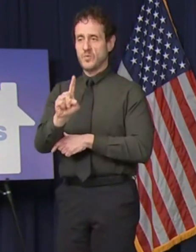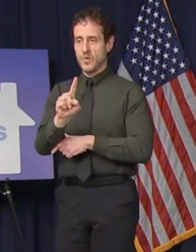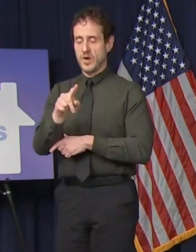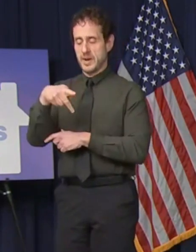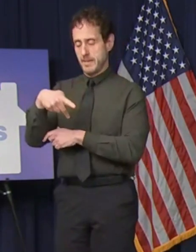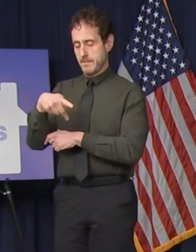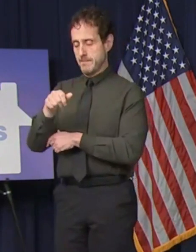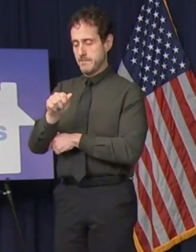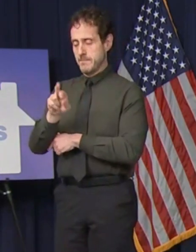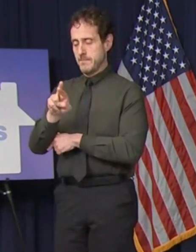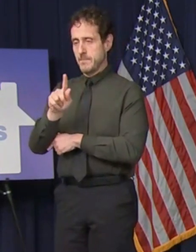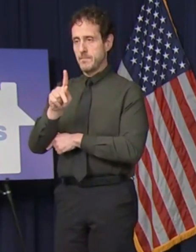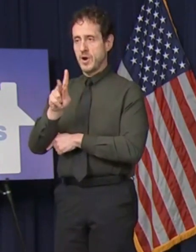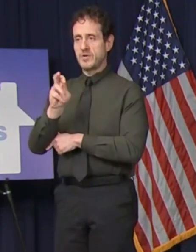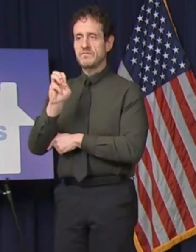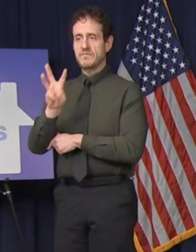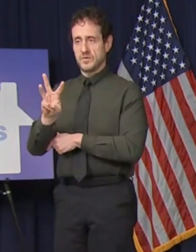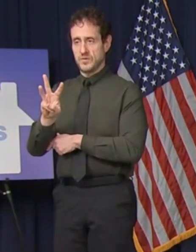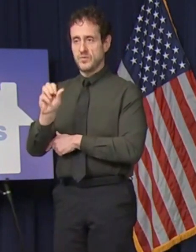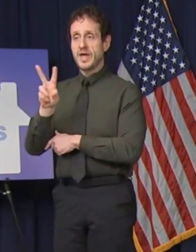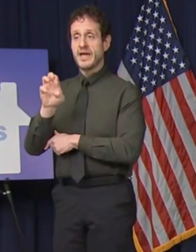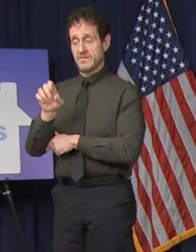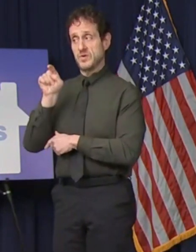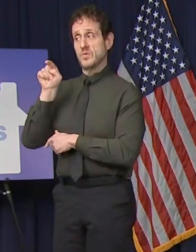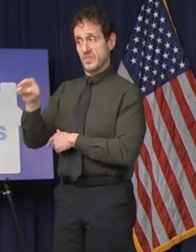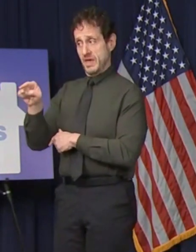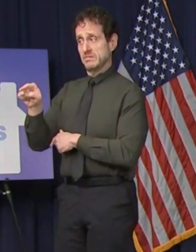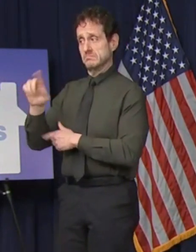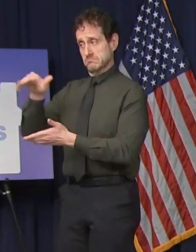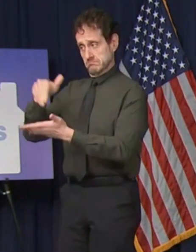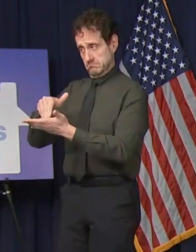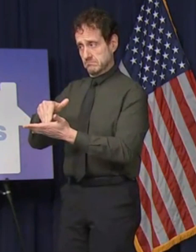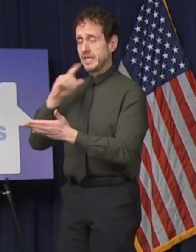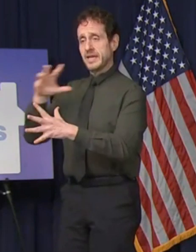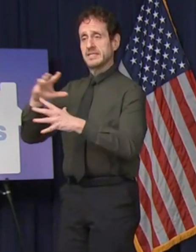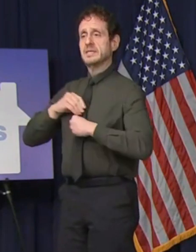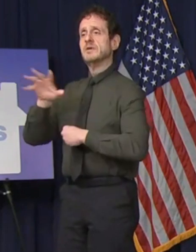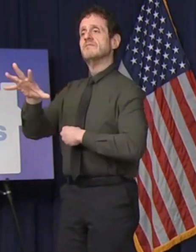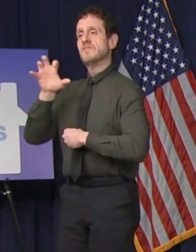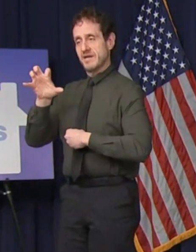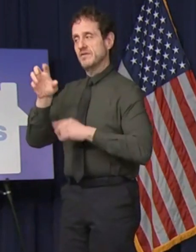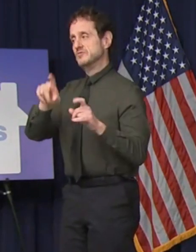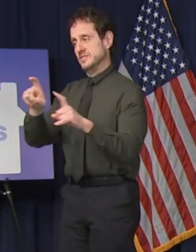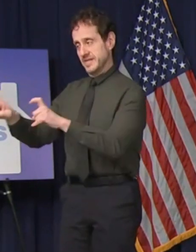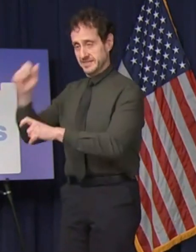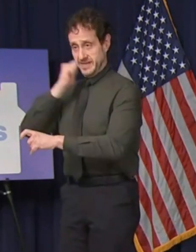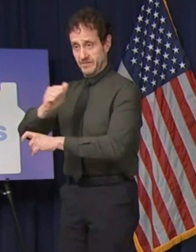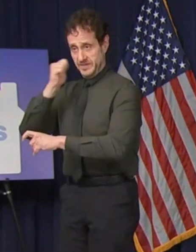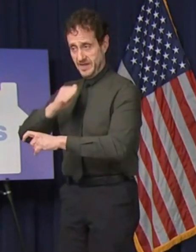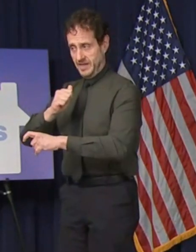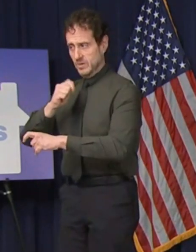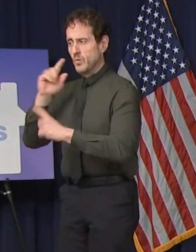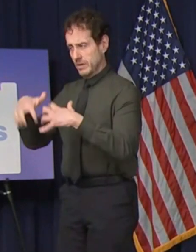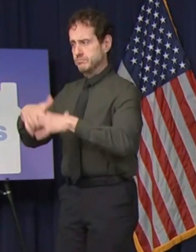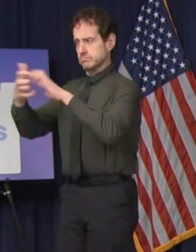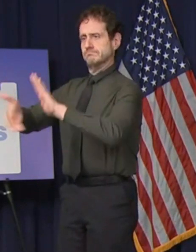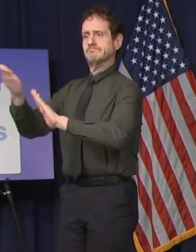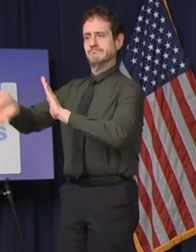Parkview Avenue, and that location will be able to take 500 specimens a day when fully ramped